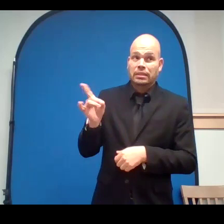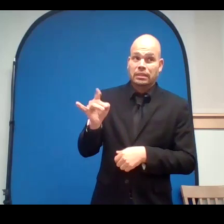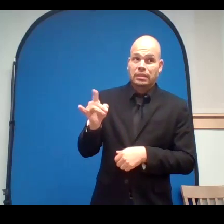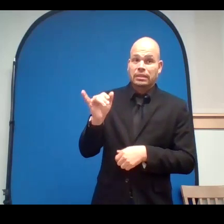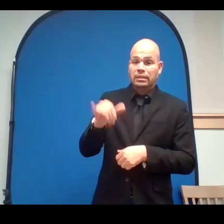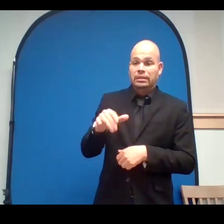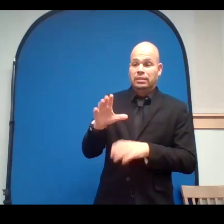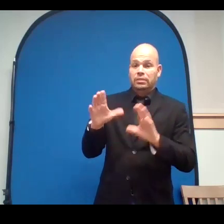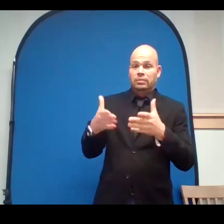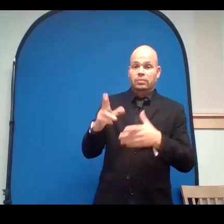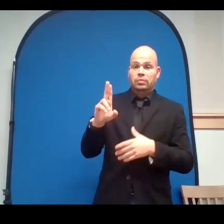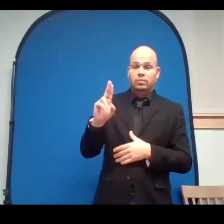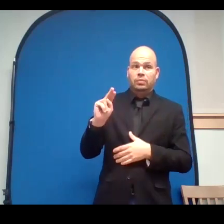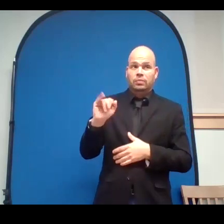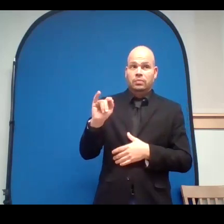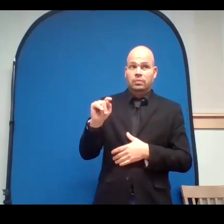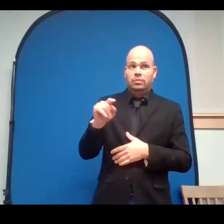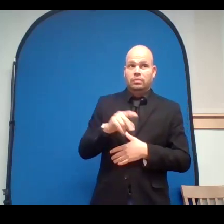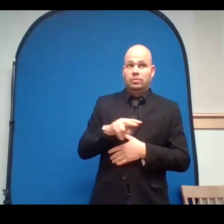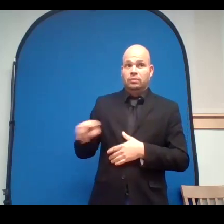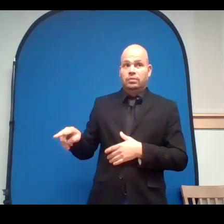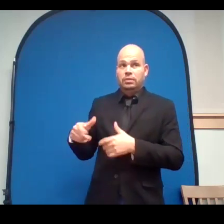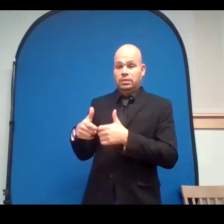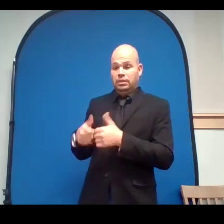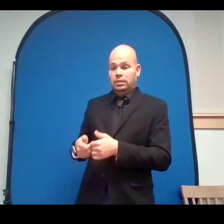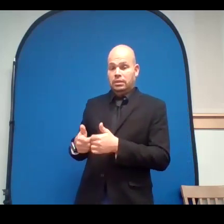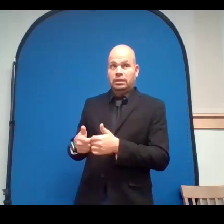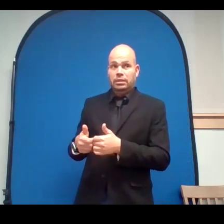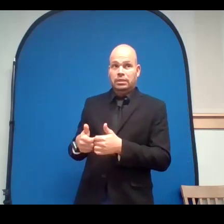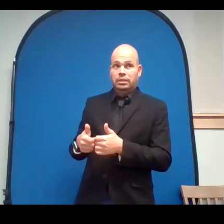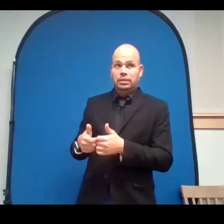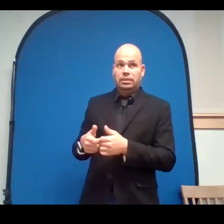I'd have to look back over the text message, sir. And then he also